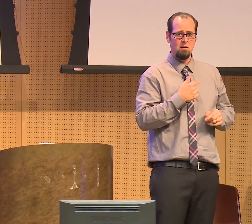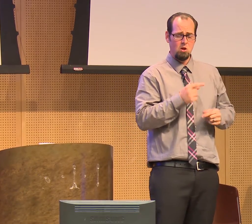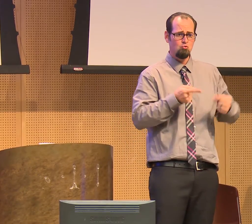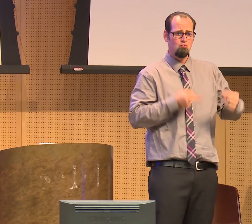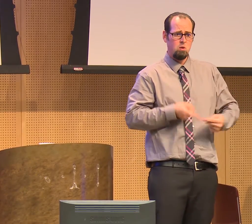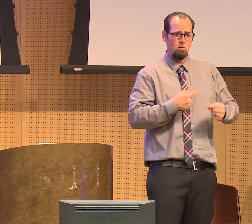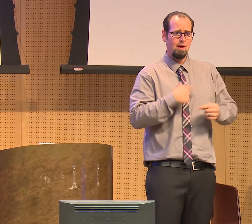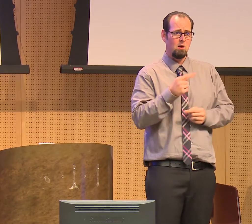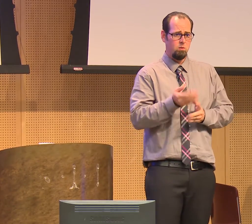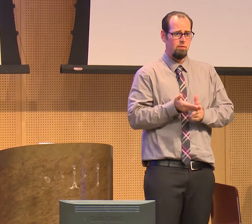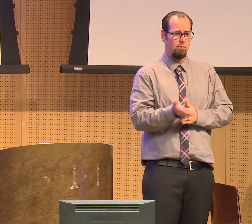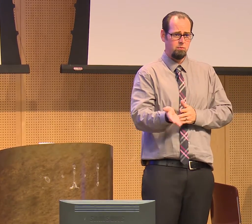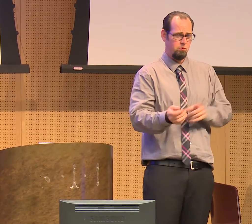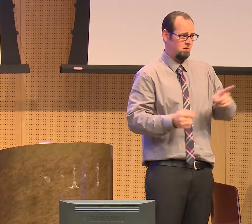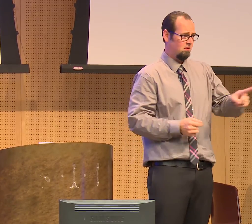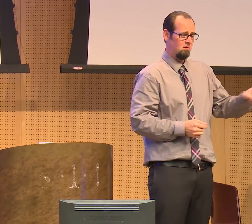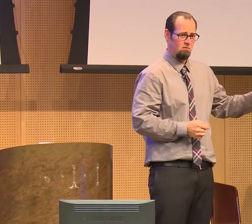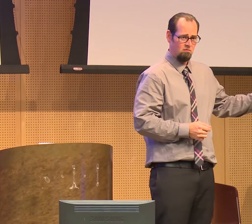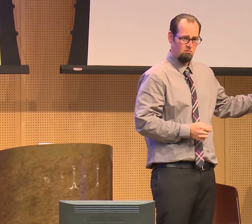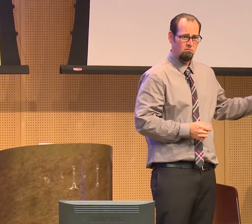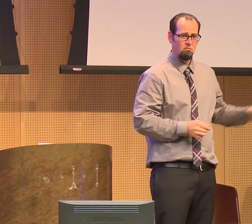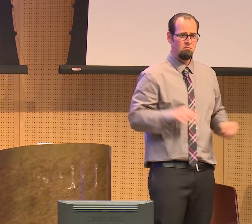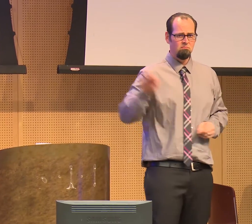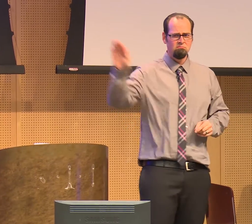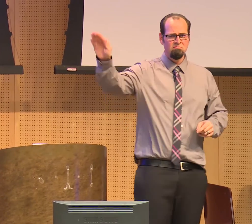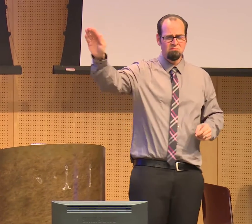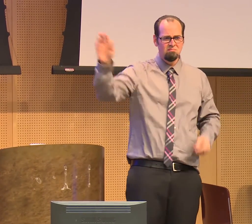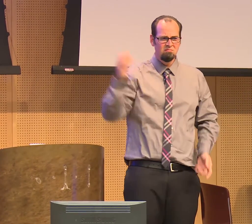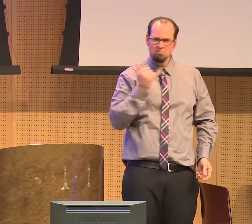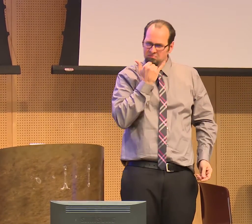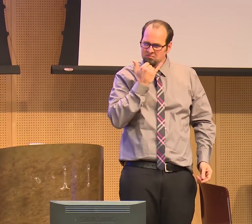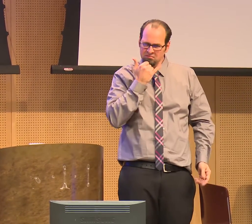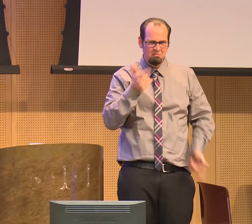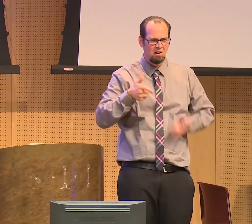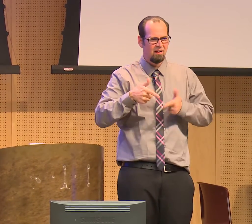of how they felt, how they struggled to get through and learn,